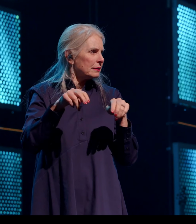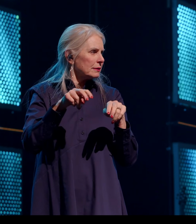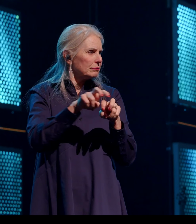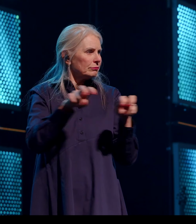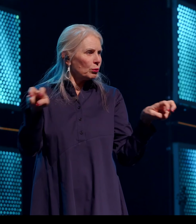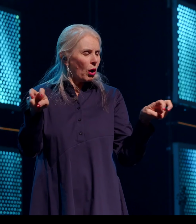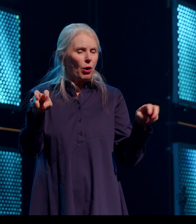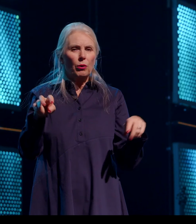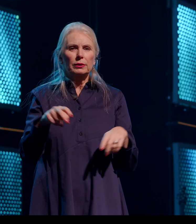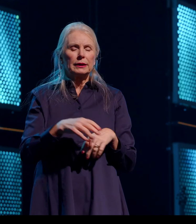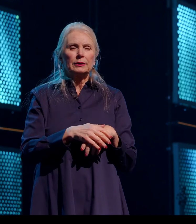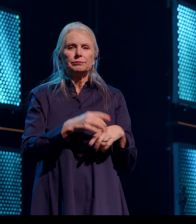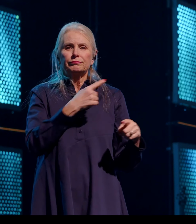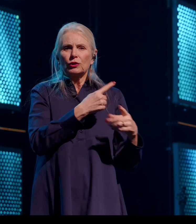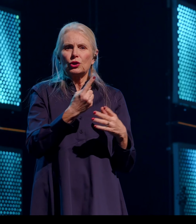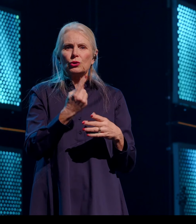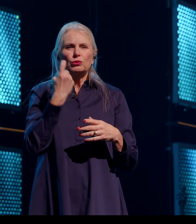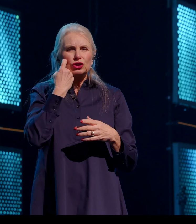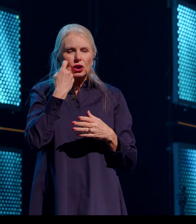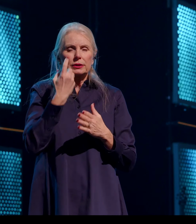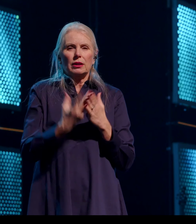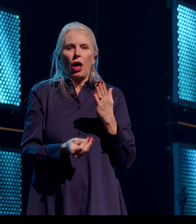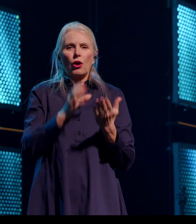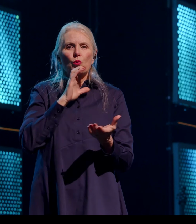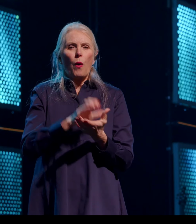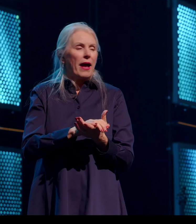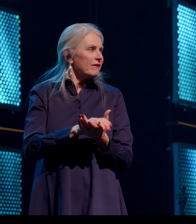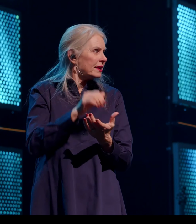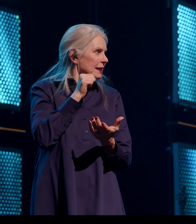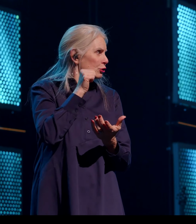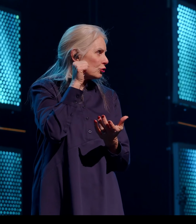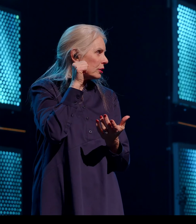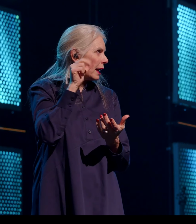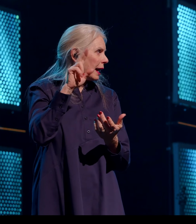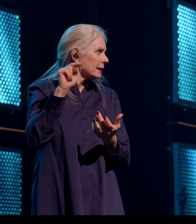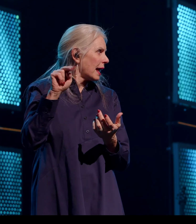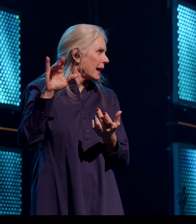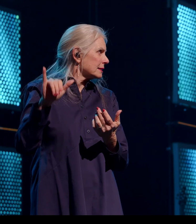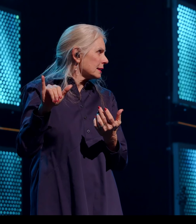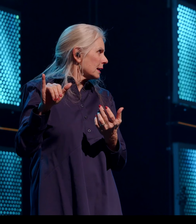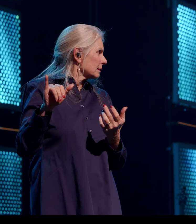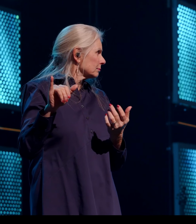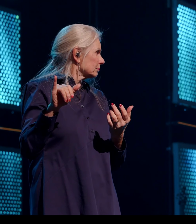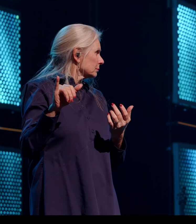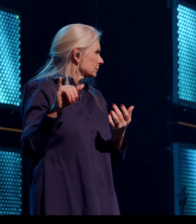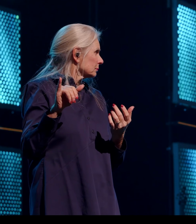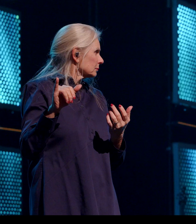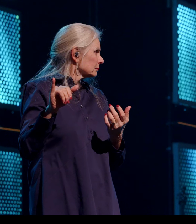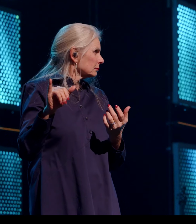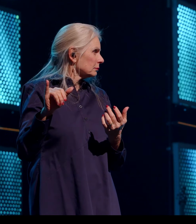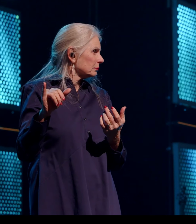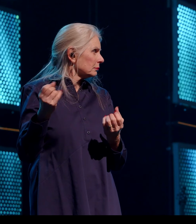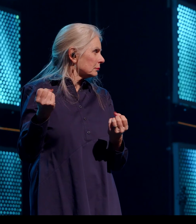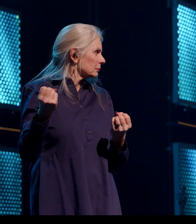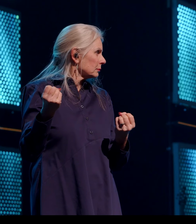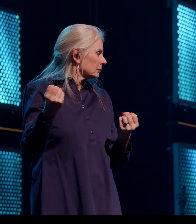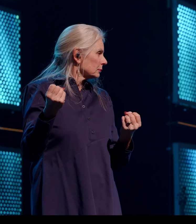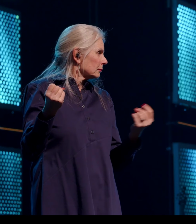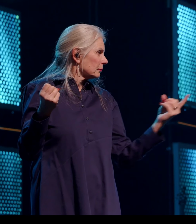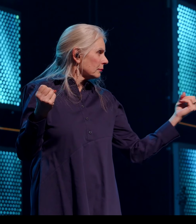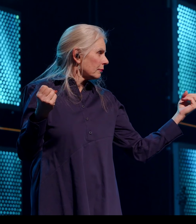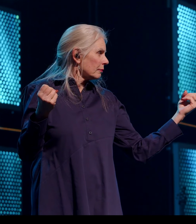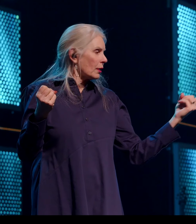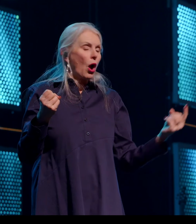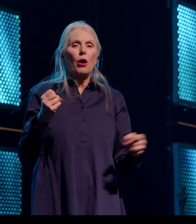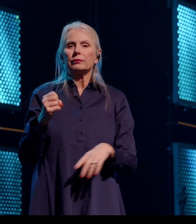Rebecca. You just lost your wife yesterday, Nancy, they've been long. How long have you been coming to this church for, Dave?